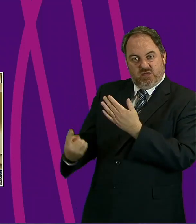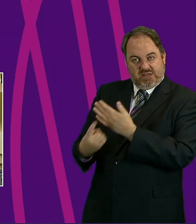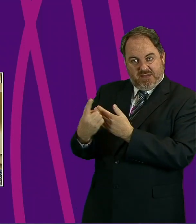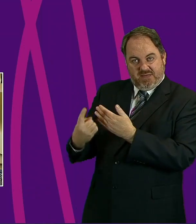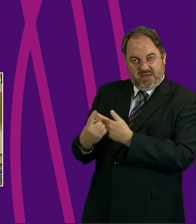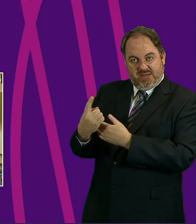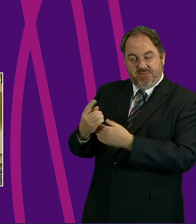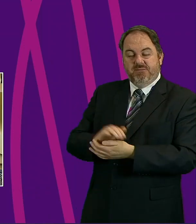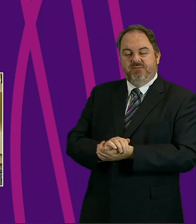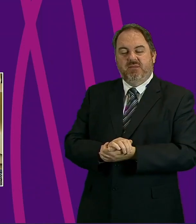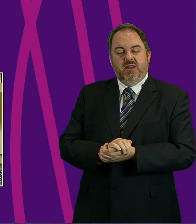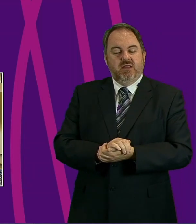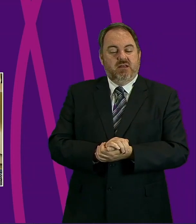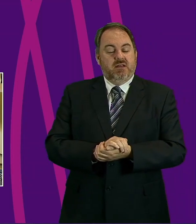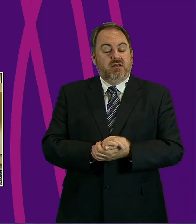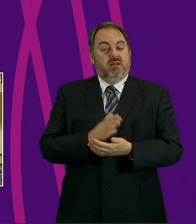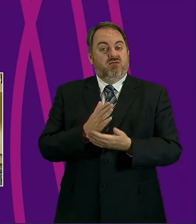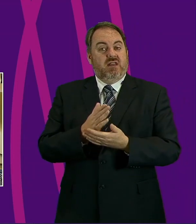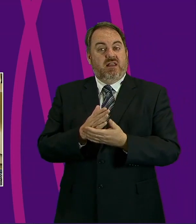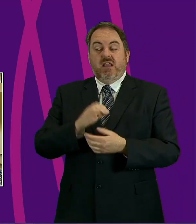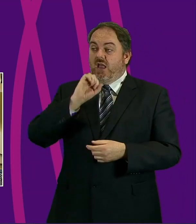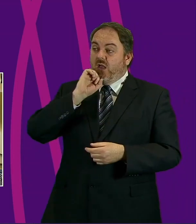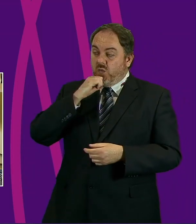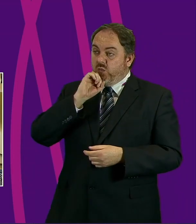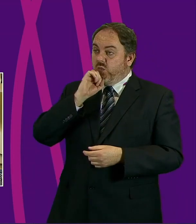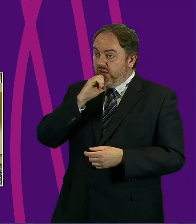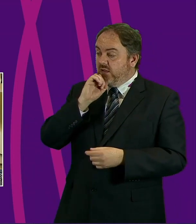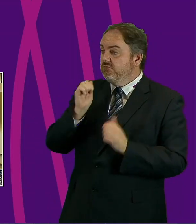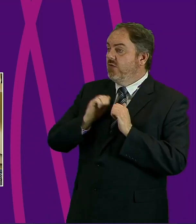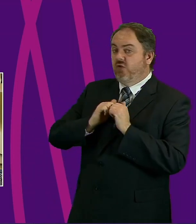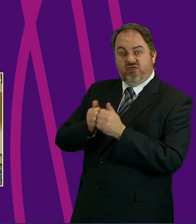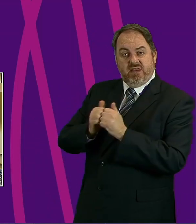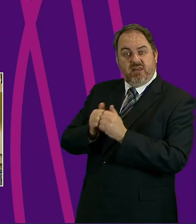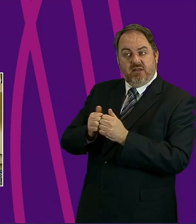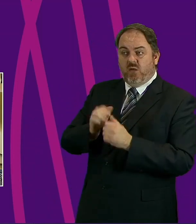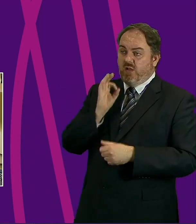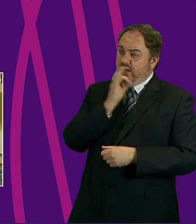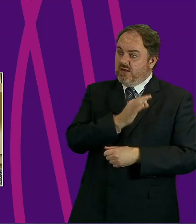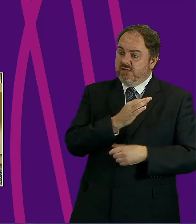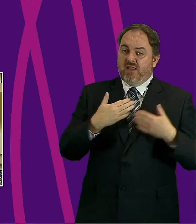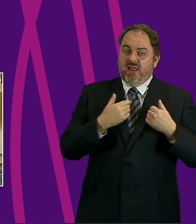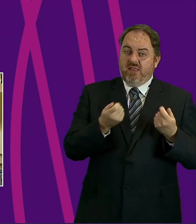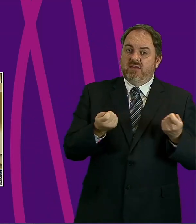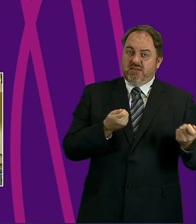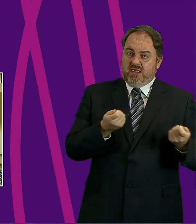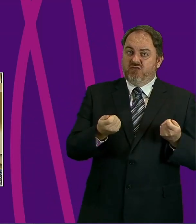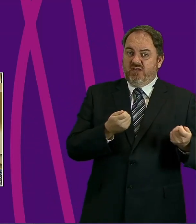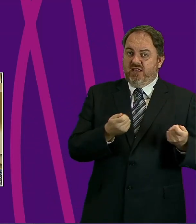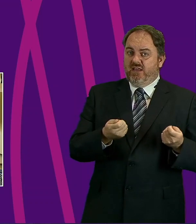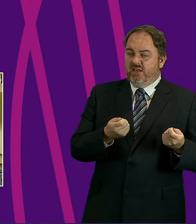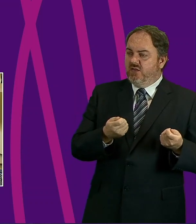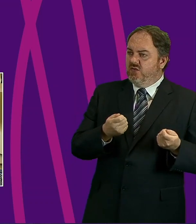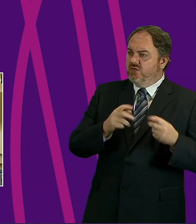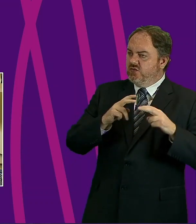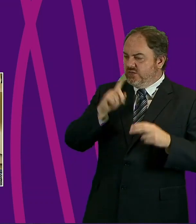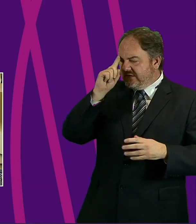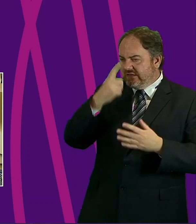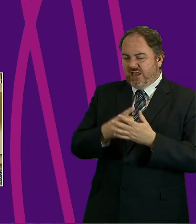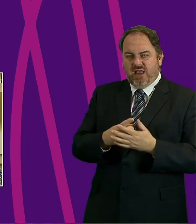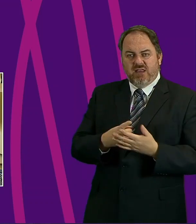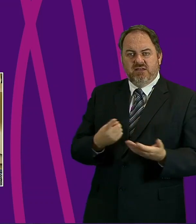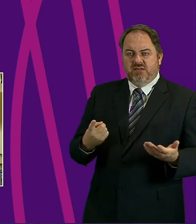part of the question, in general terms, yes, I will give that assurance. I'm happy to get the Health Secretary to, again, give more detail as to exactly how that will work. But I don't want any